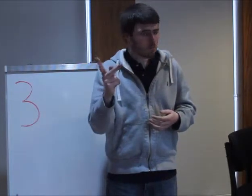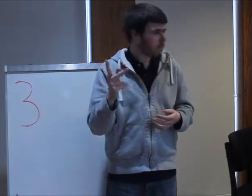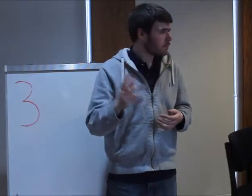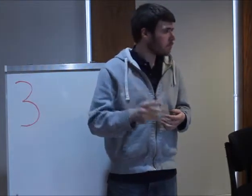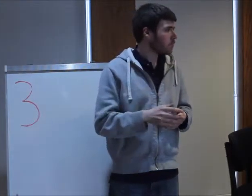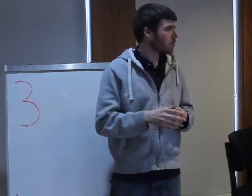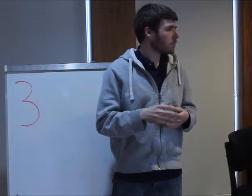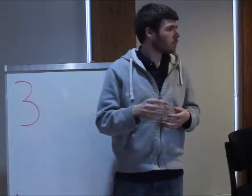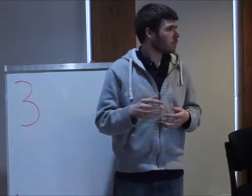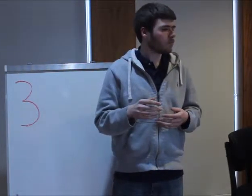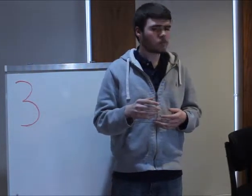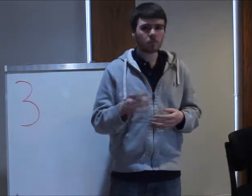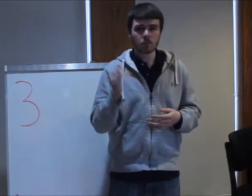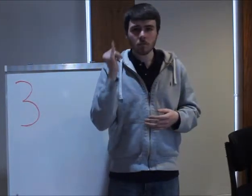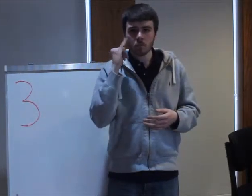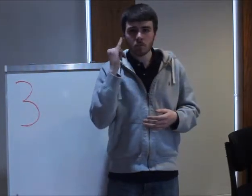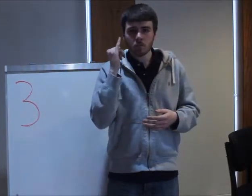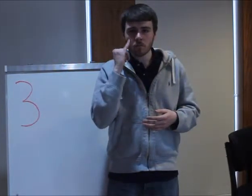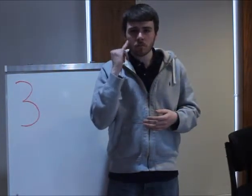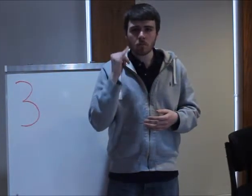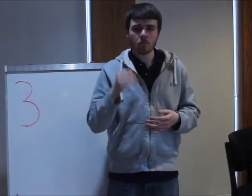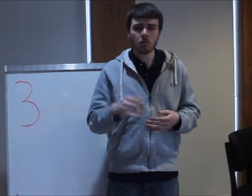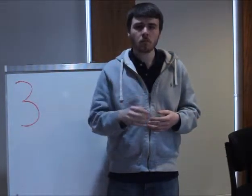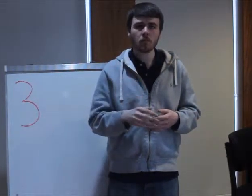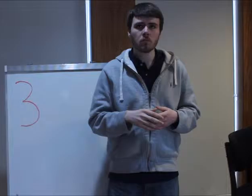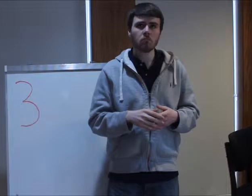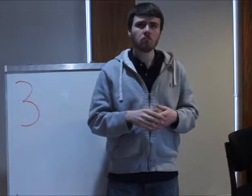are easier to see if